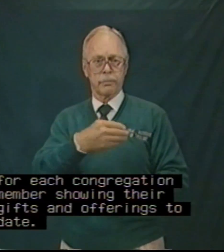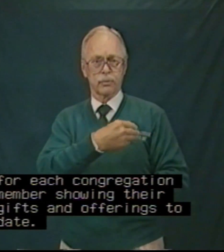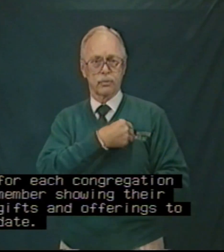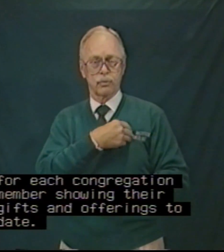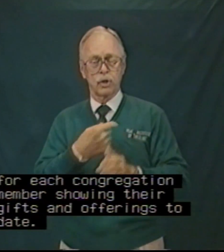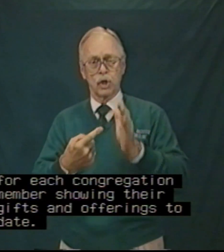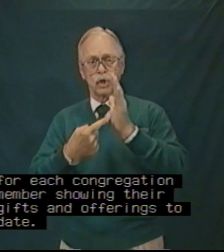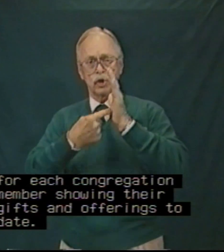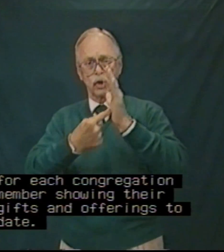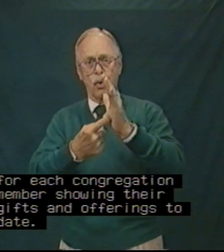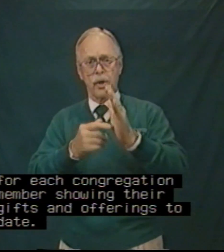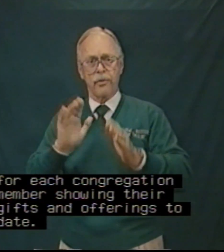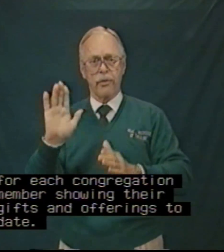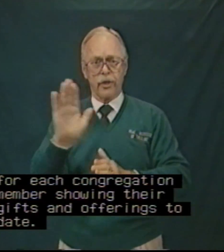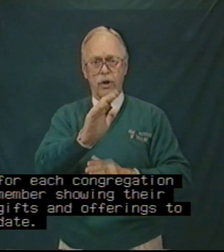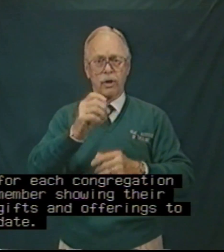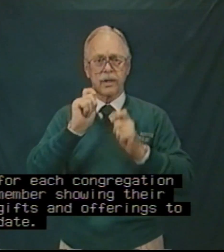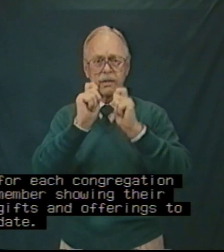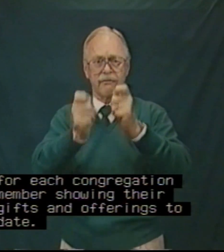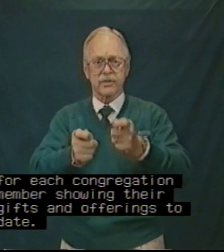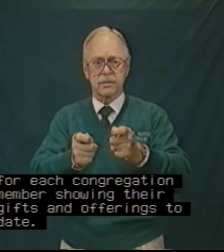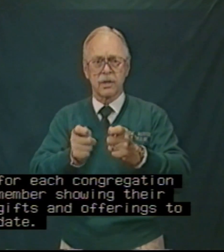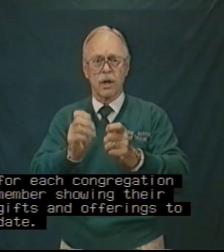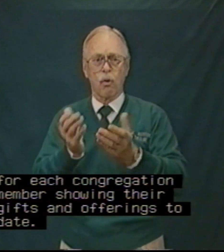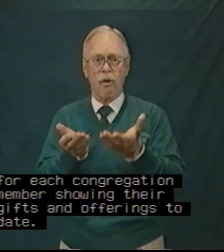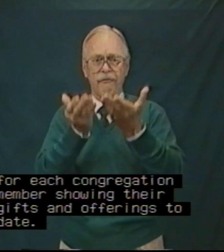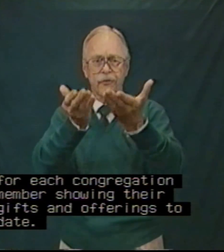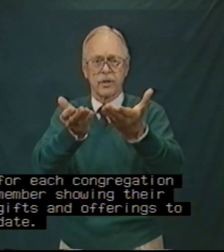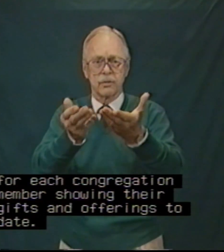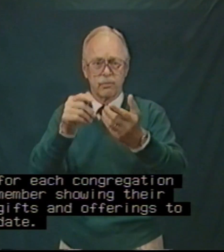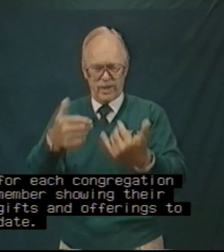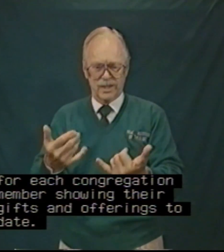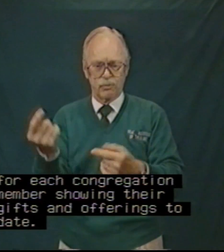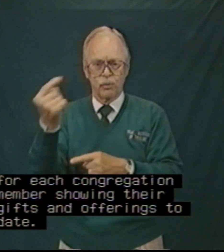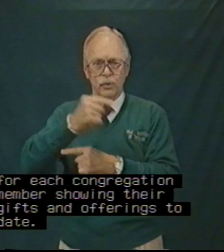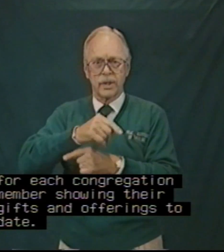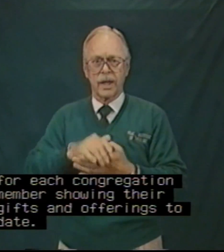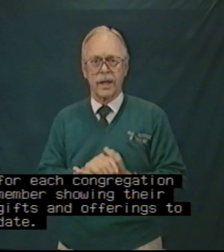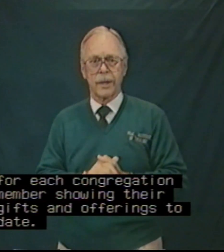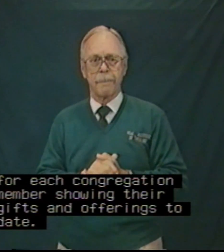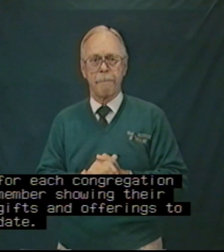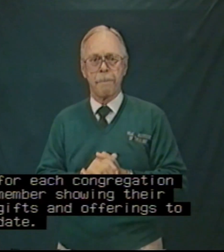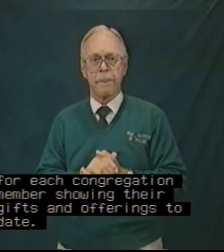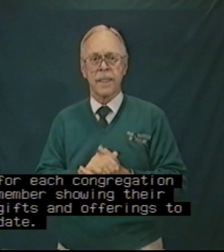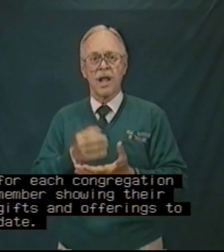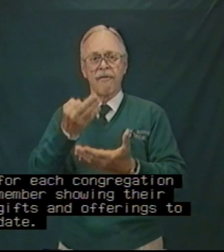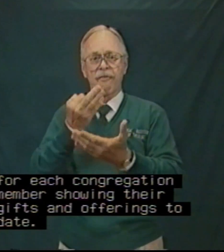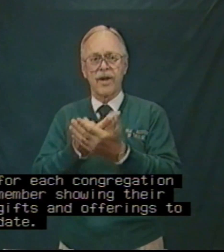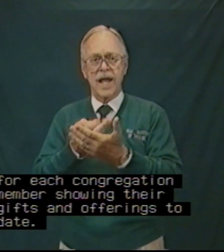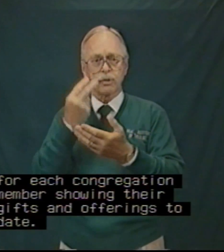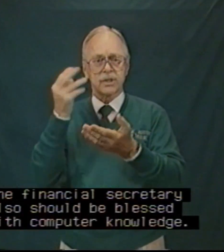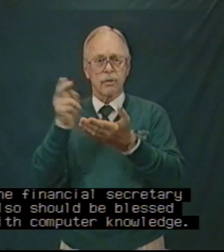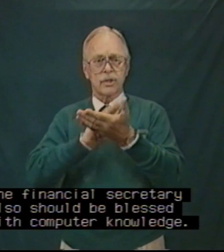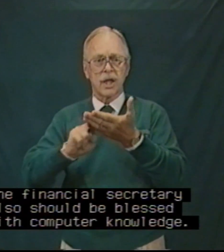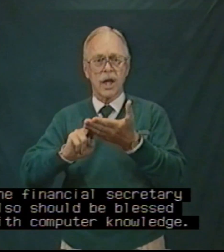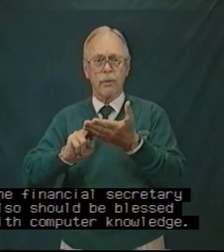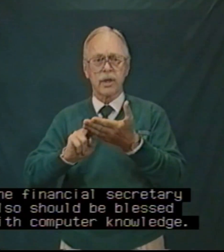date. The Financial Secretary also should be blessed with computer knowledge. This committee should also